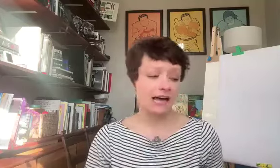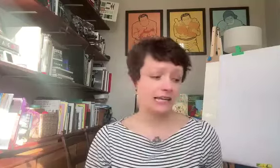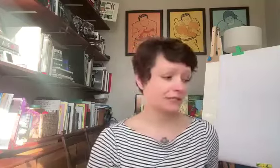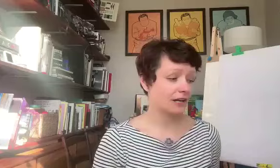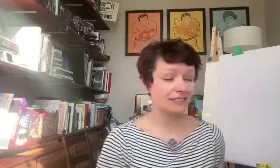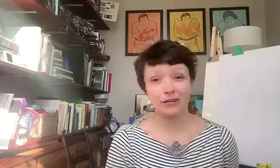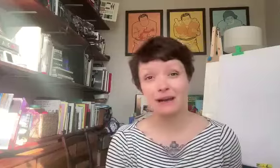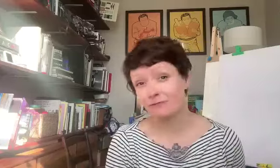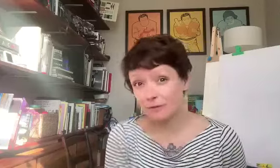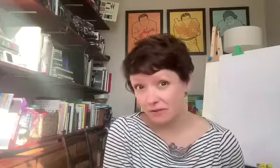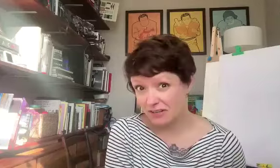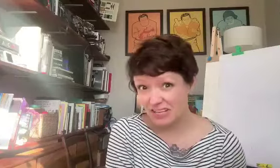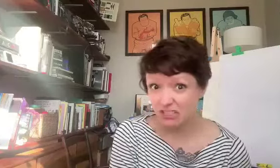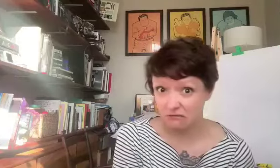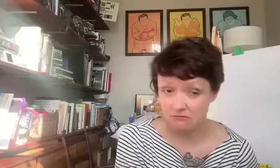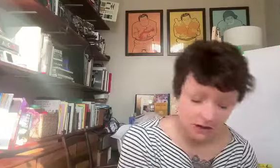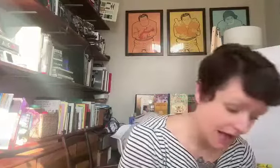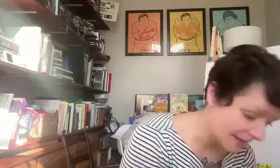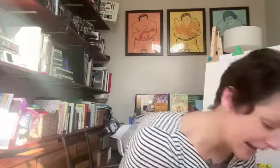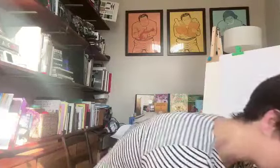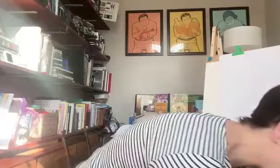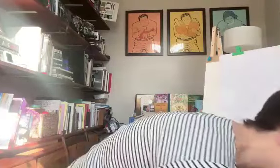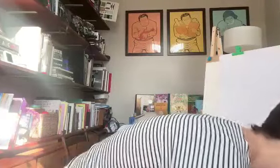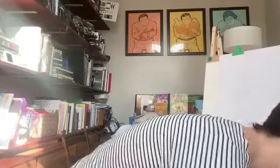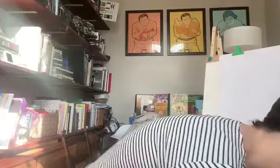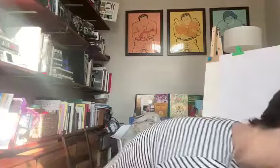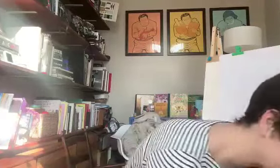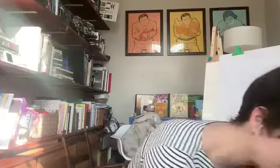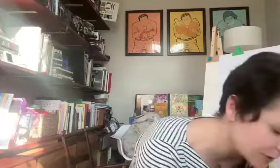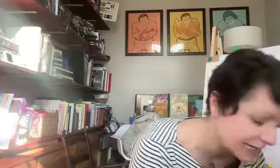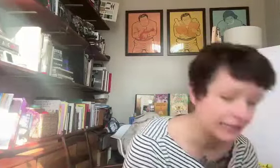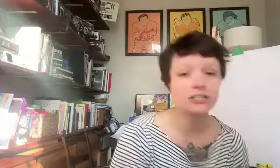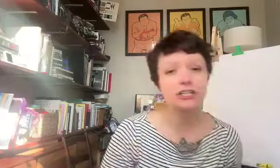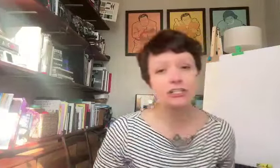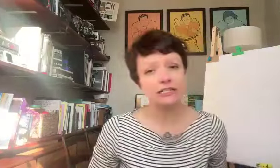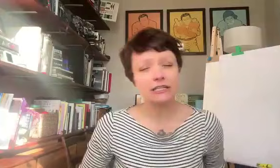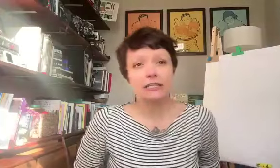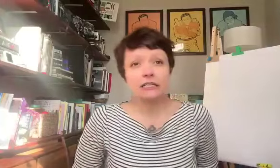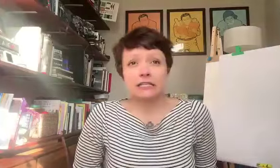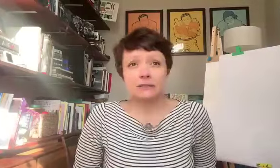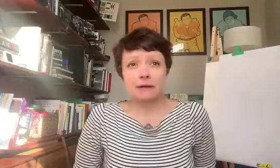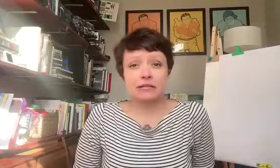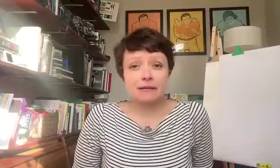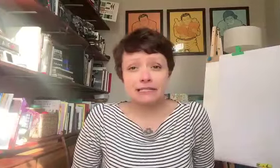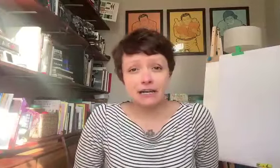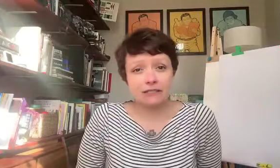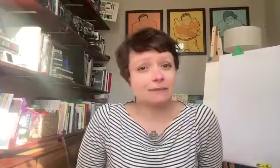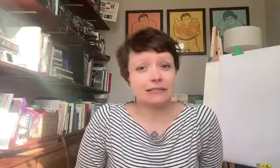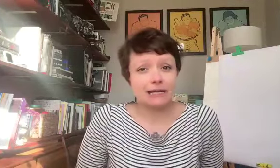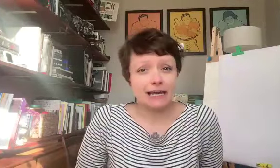As a result, it was our main form of communication. And then after that, I went on to use sign language in like church and Special Olympics, and then ultimately